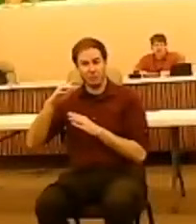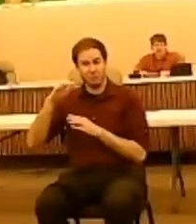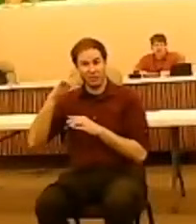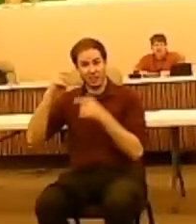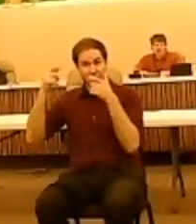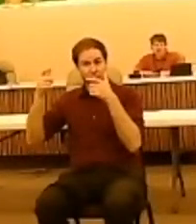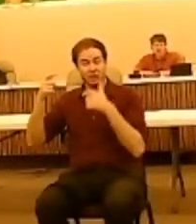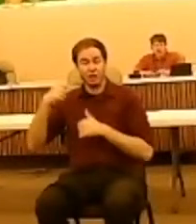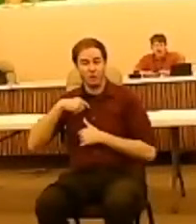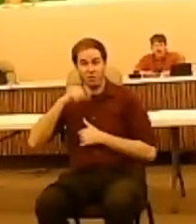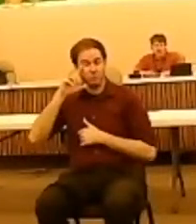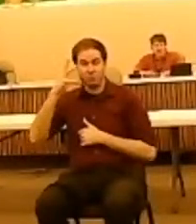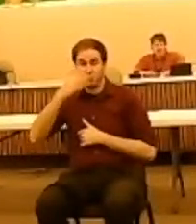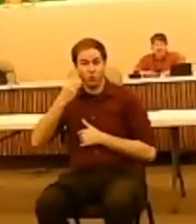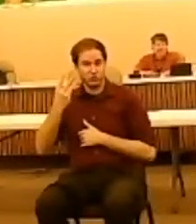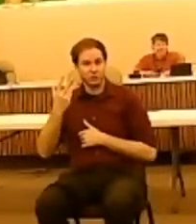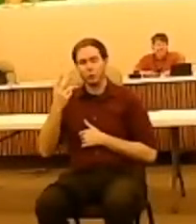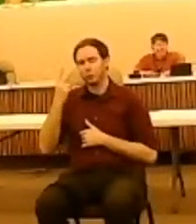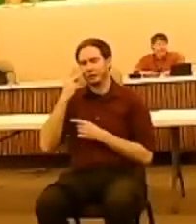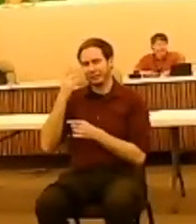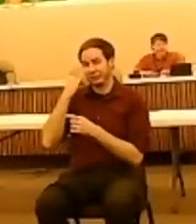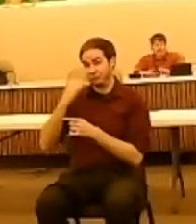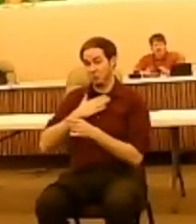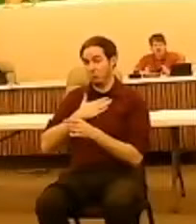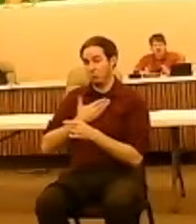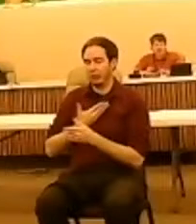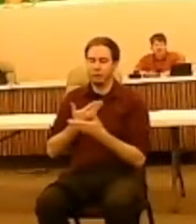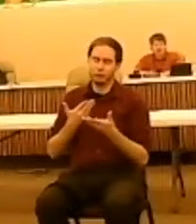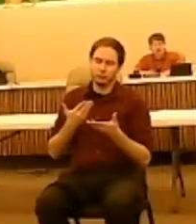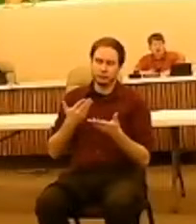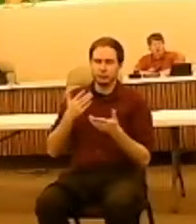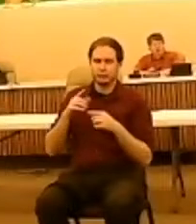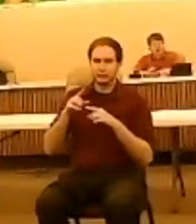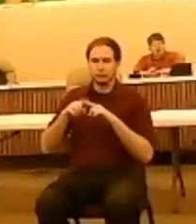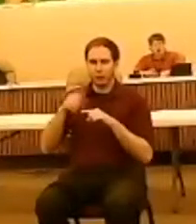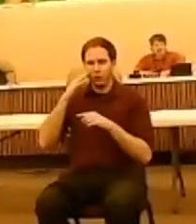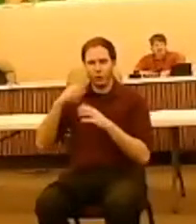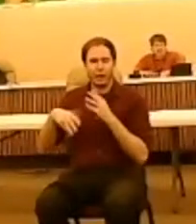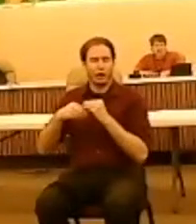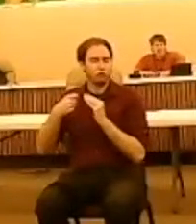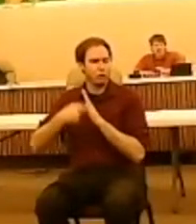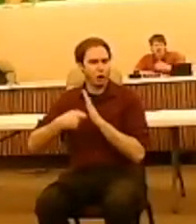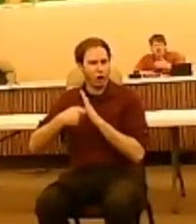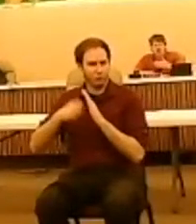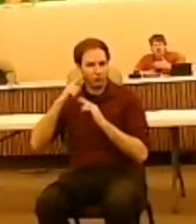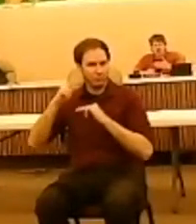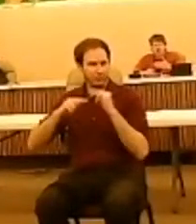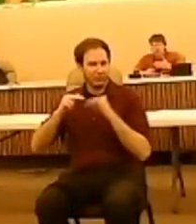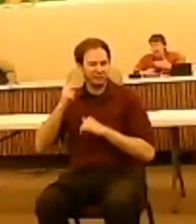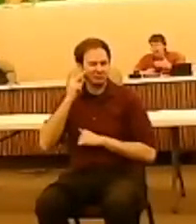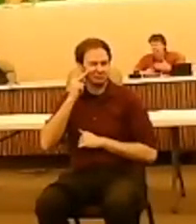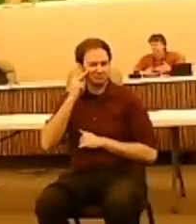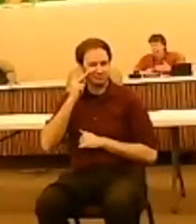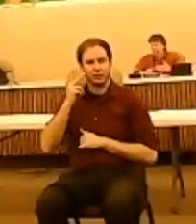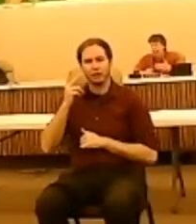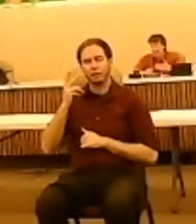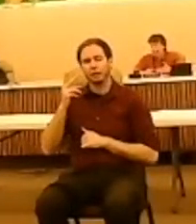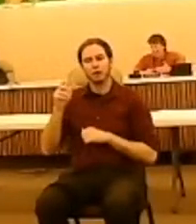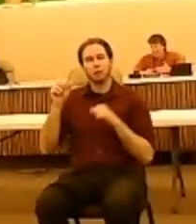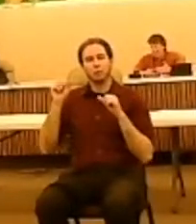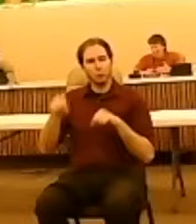gorgeous. But I don't know if they'd be willing to do that because I'm sure that's an additional cost. But the thing is, you know, they could